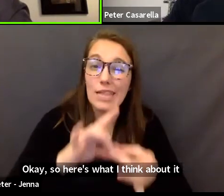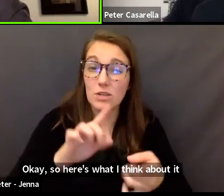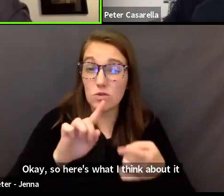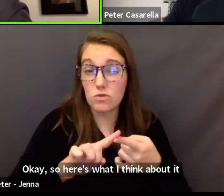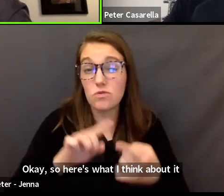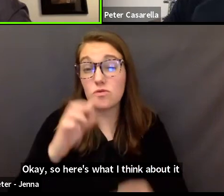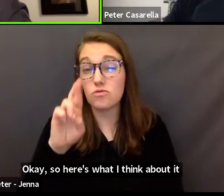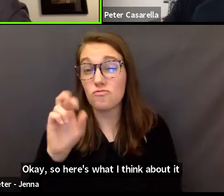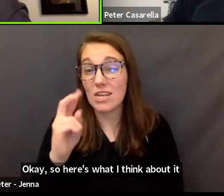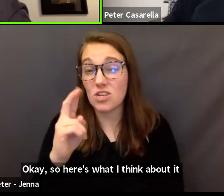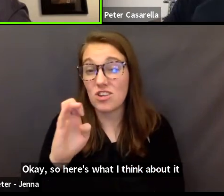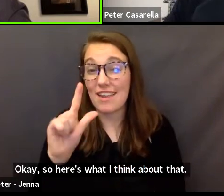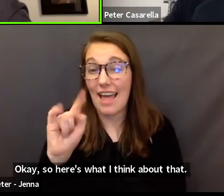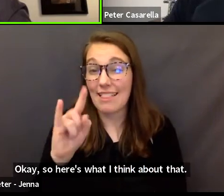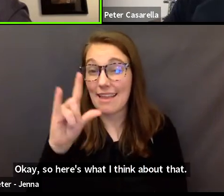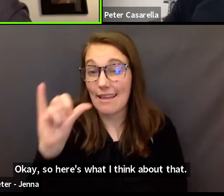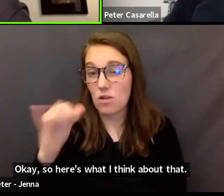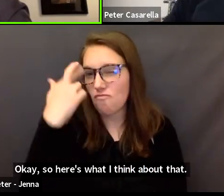think